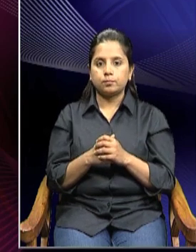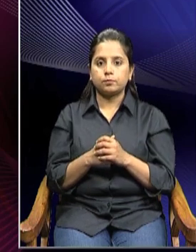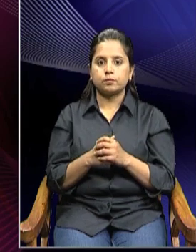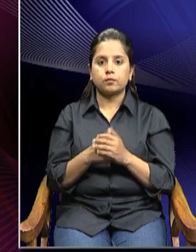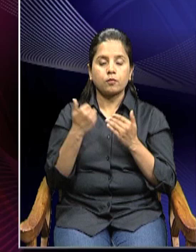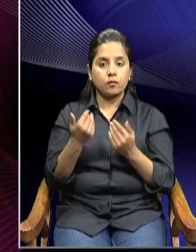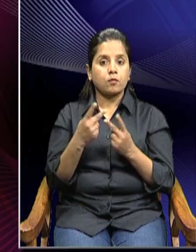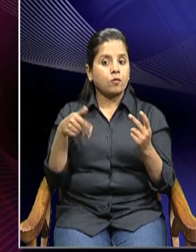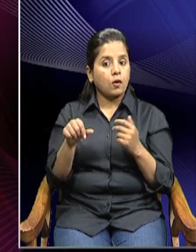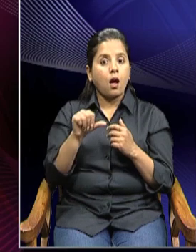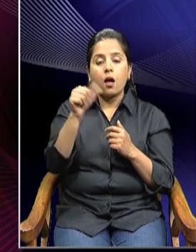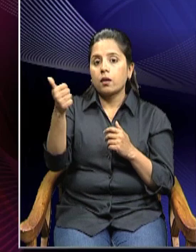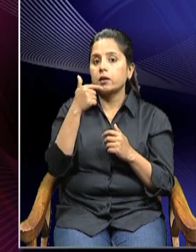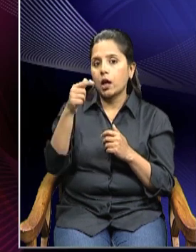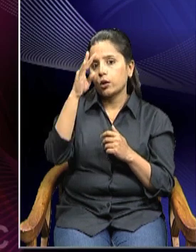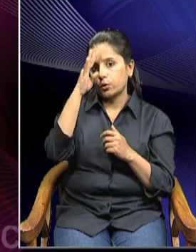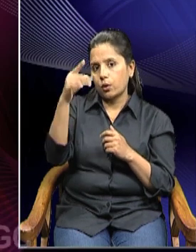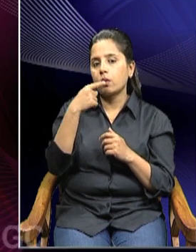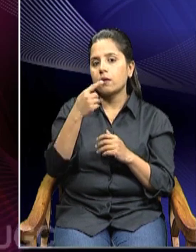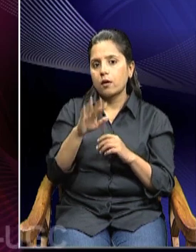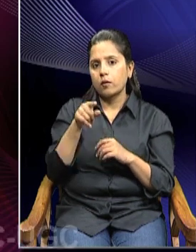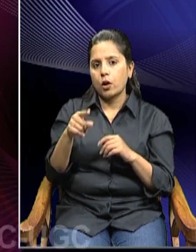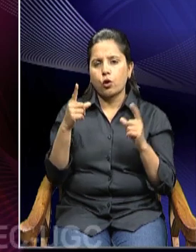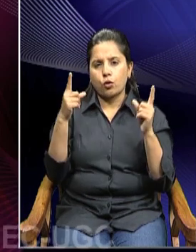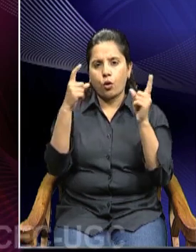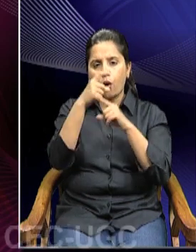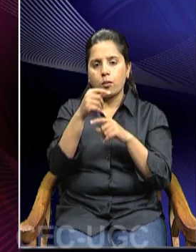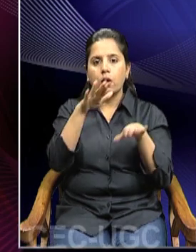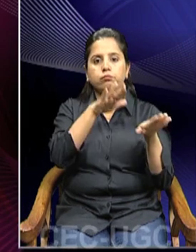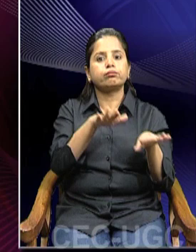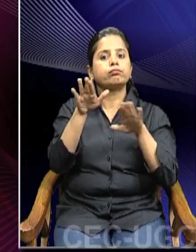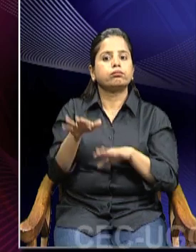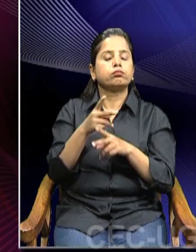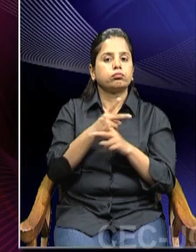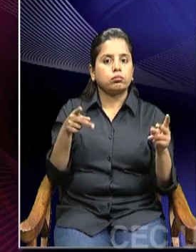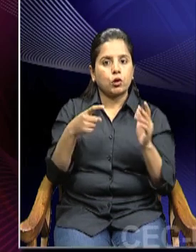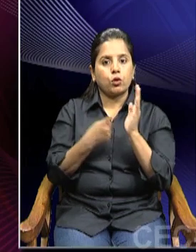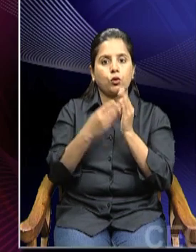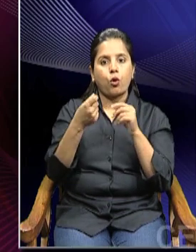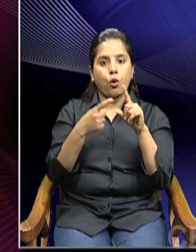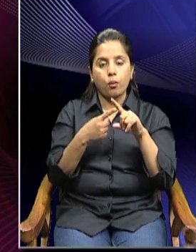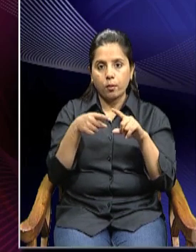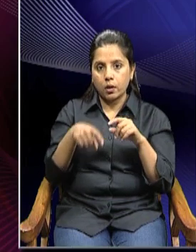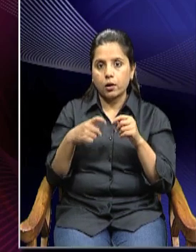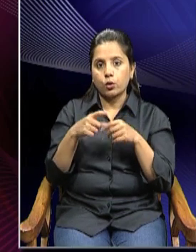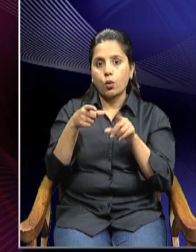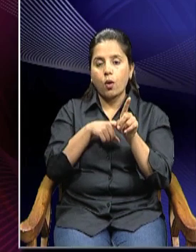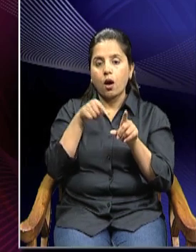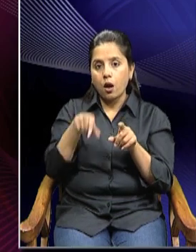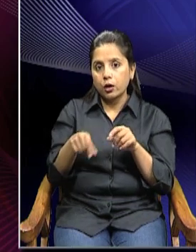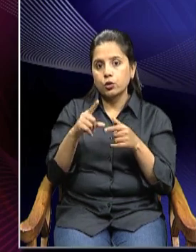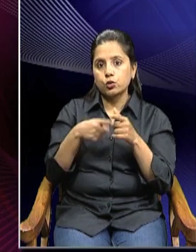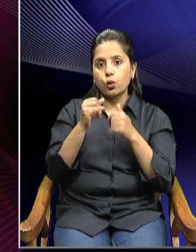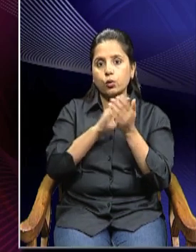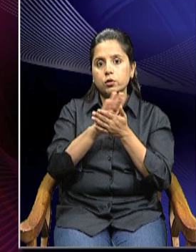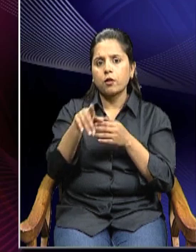There is yet another theory which is called complex interdependence. Robert Keohane and Joseph Nye are